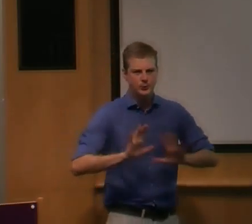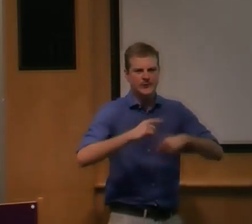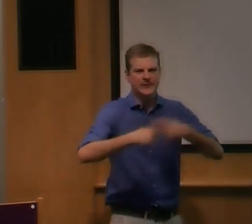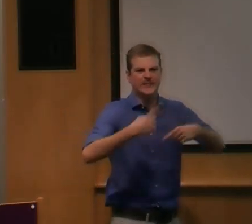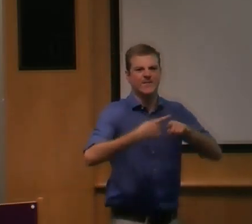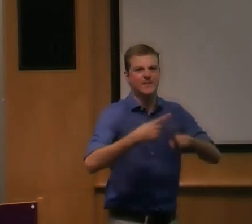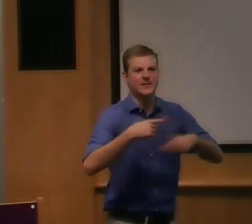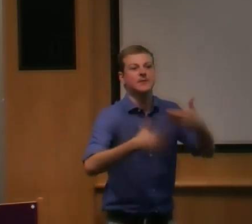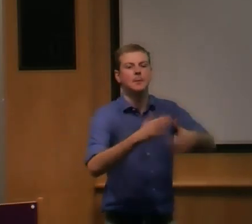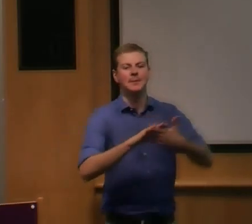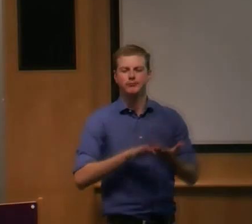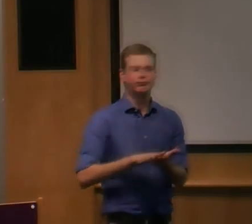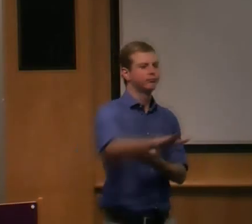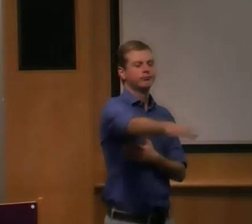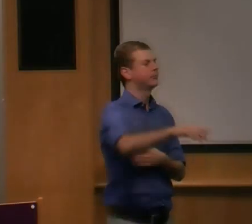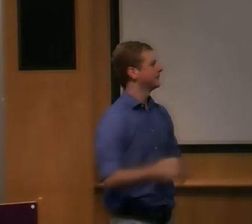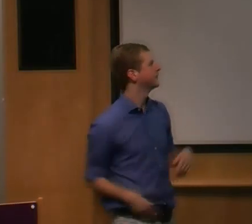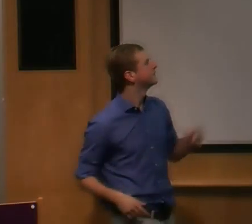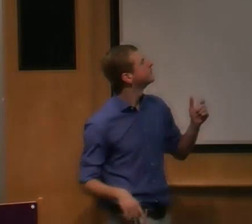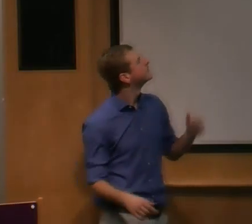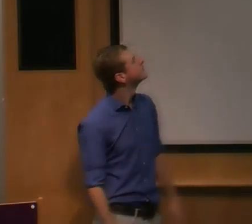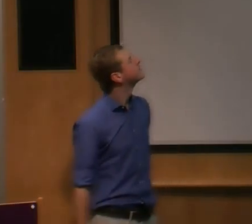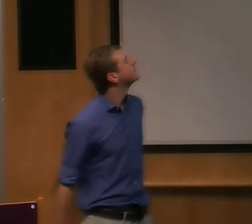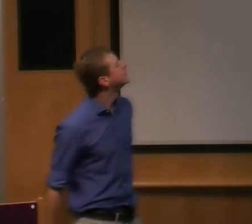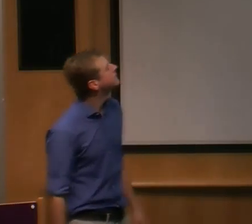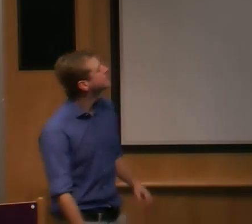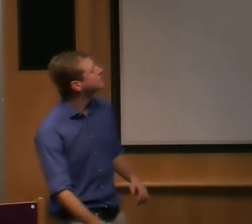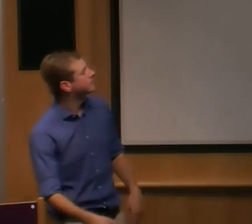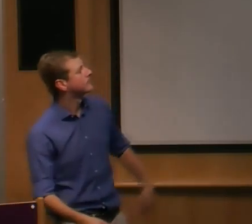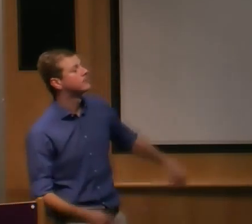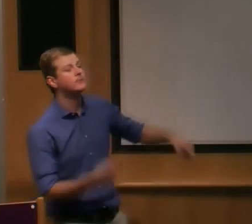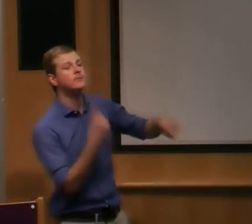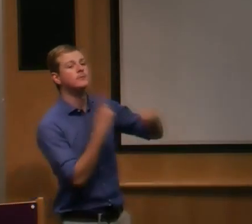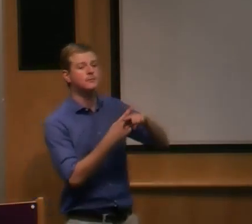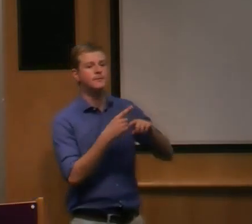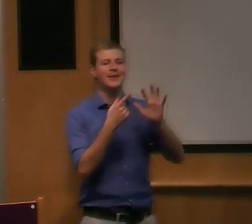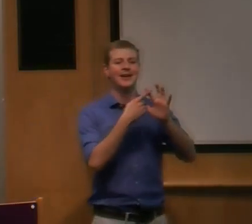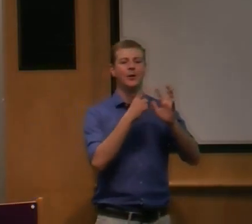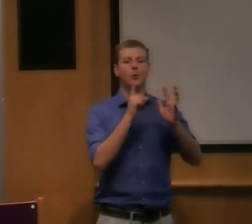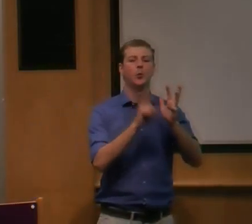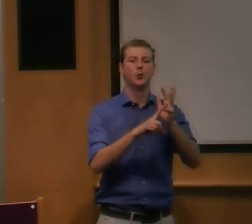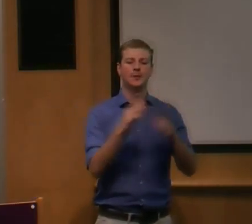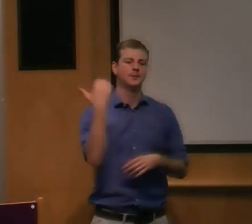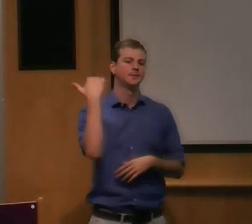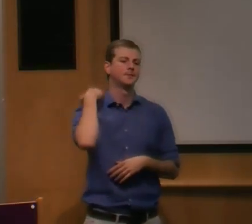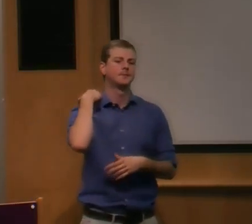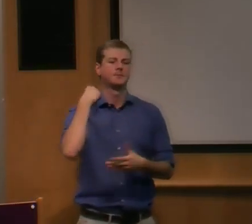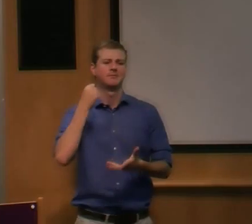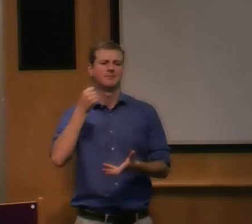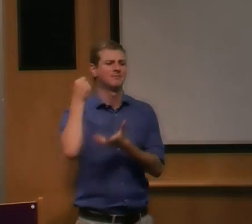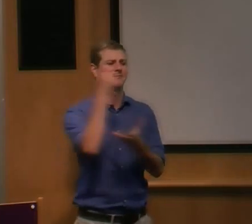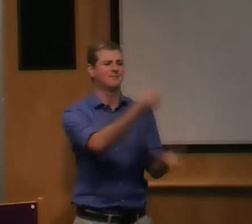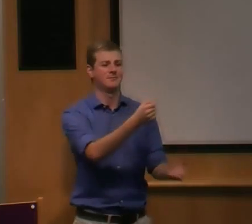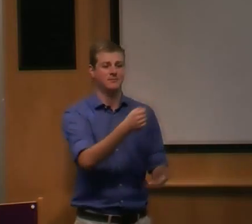the movement, we want to help it to gain strength and traction and to grow stronger. The European Union gave